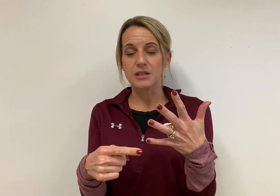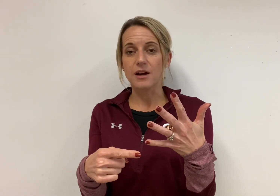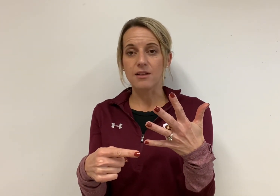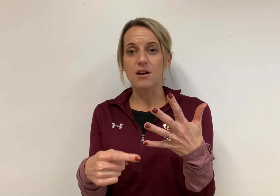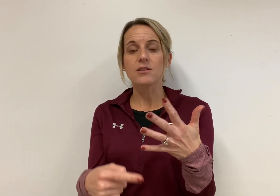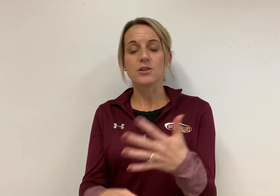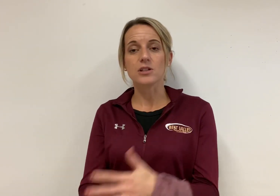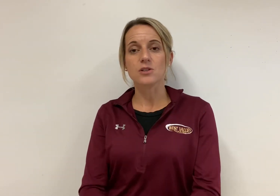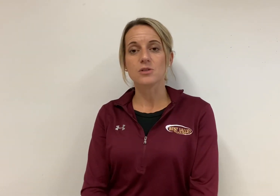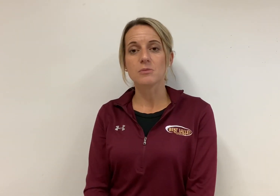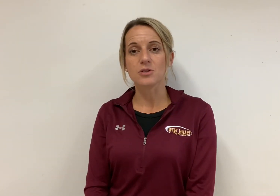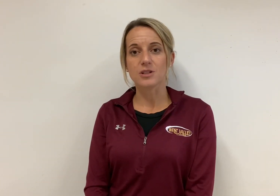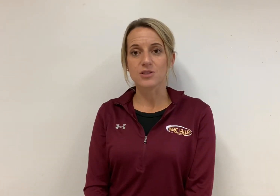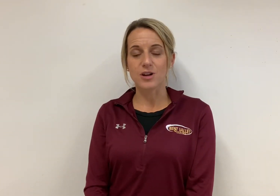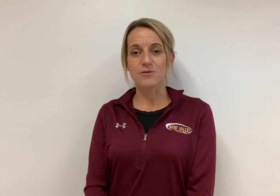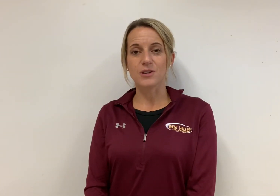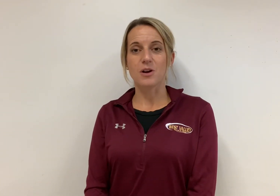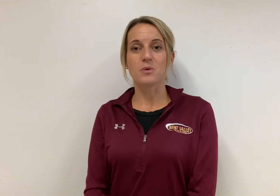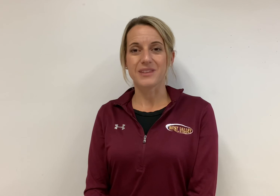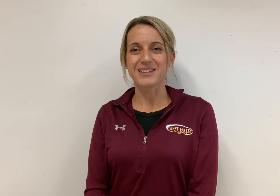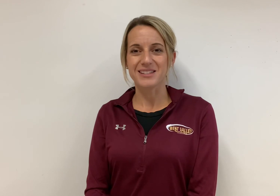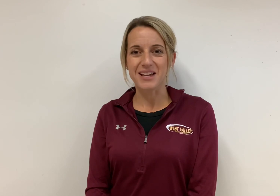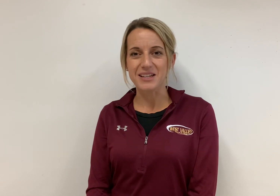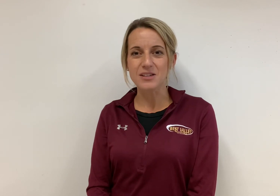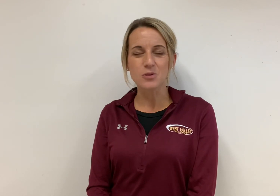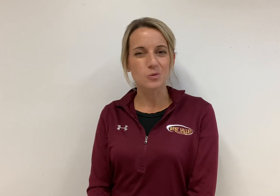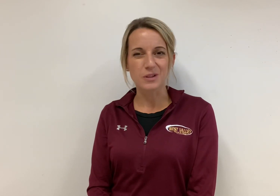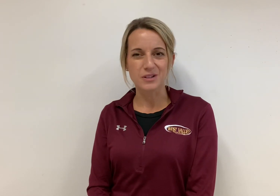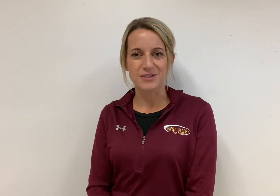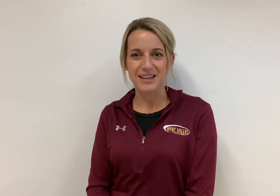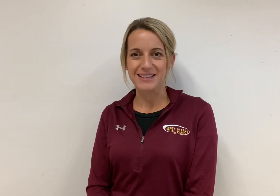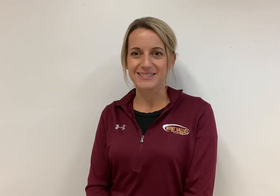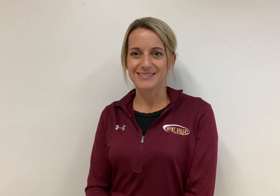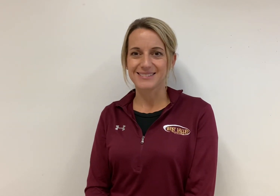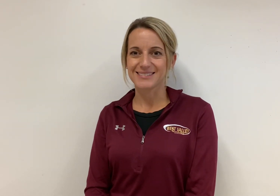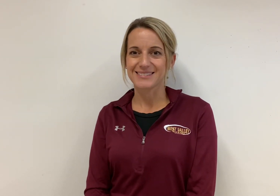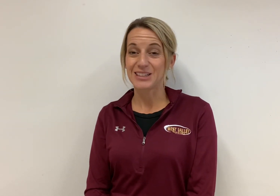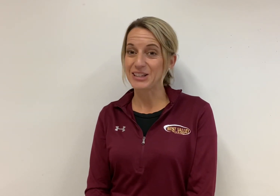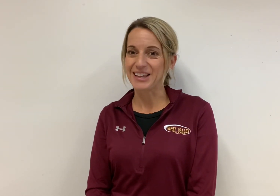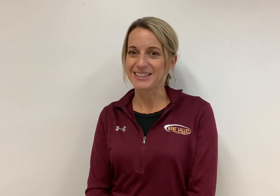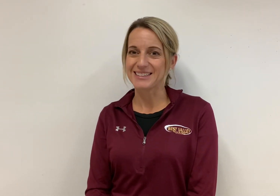dialogue. They're going to use them and you're going to try to figure out what that sign is or what they're saying. Good luck.